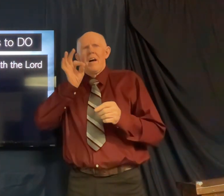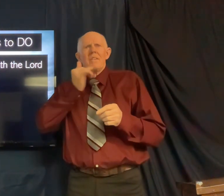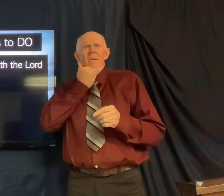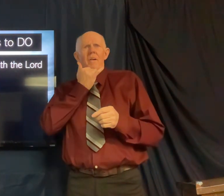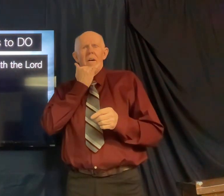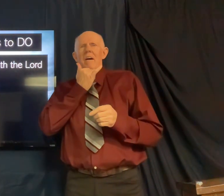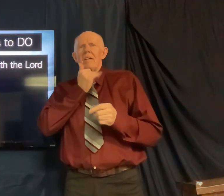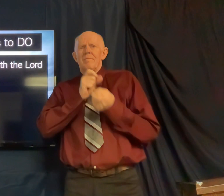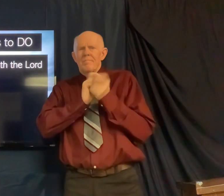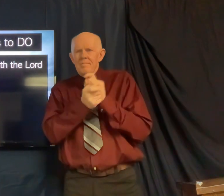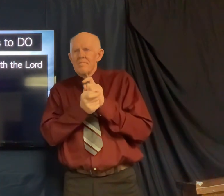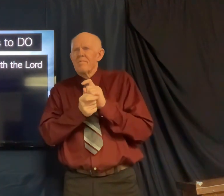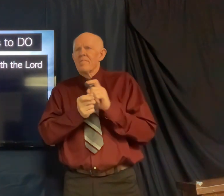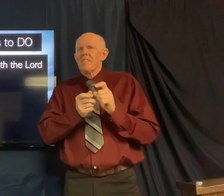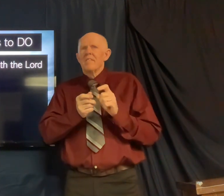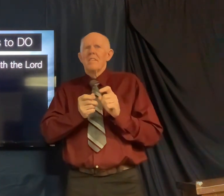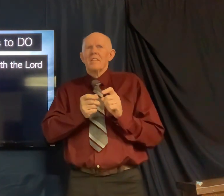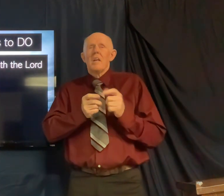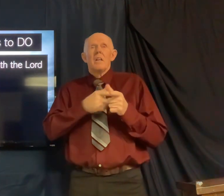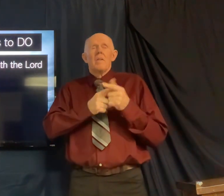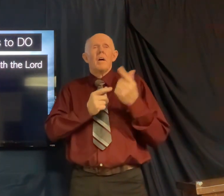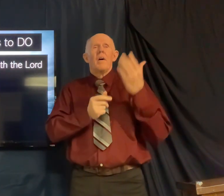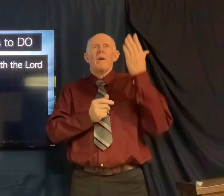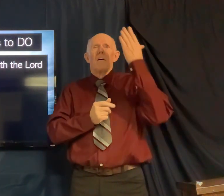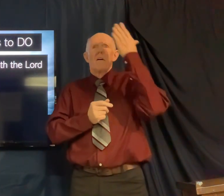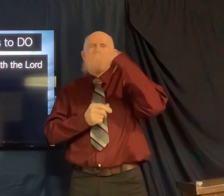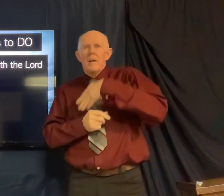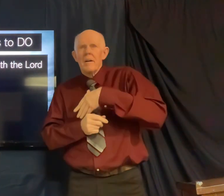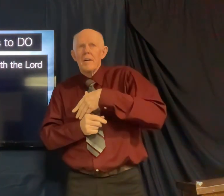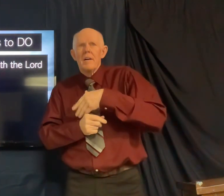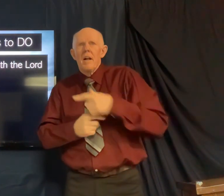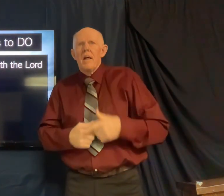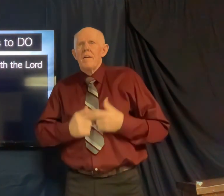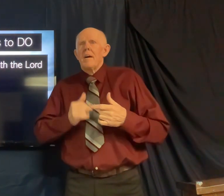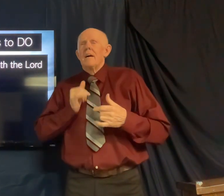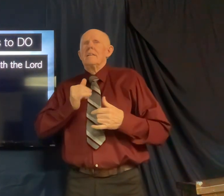Make sure everything is right and that you change the wrongs.